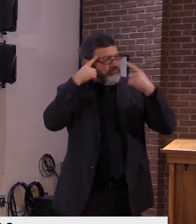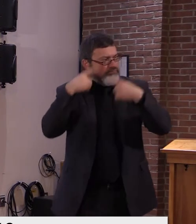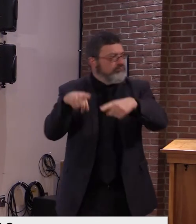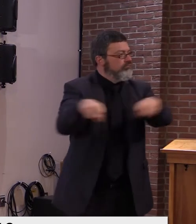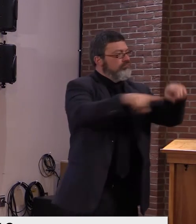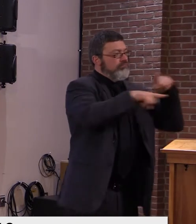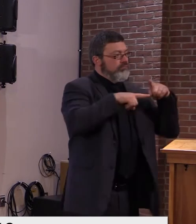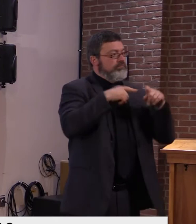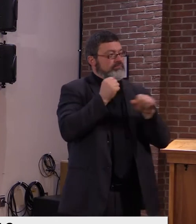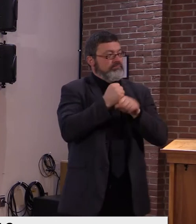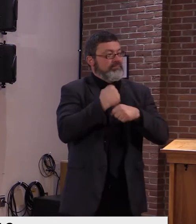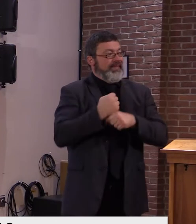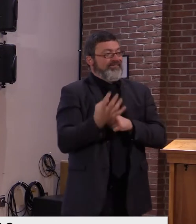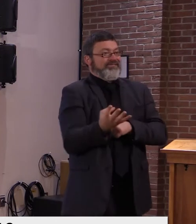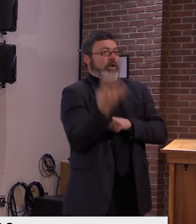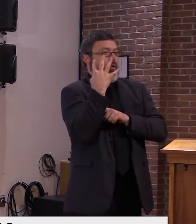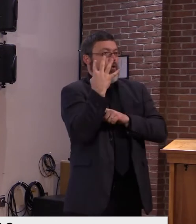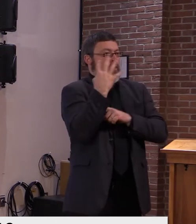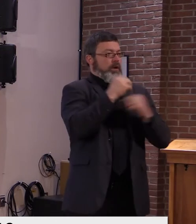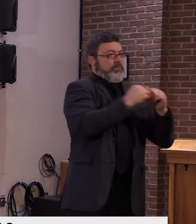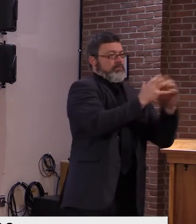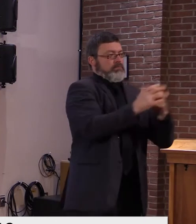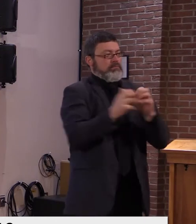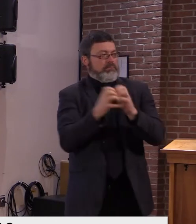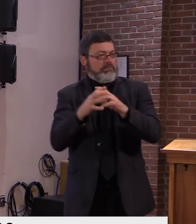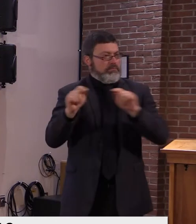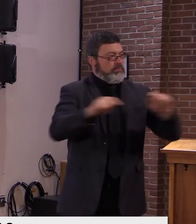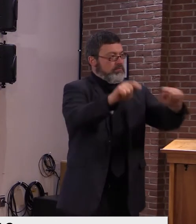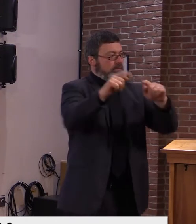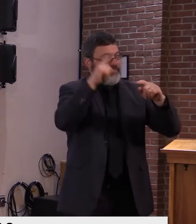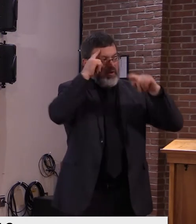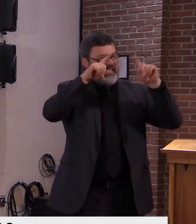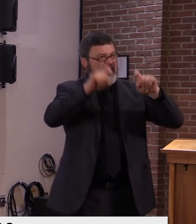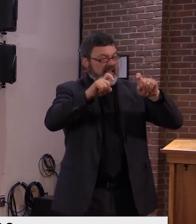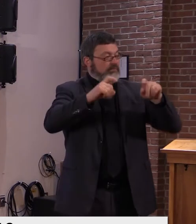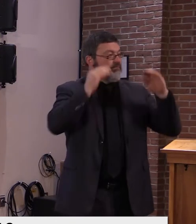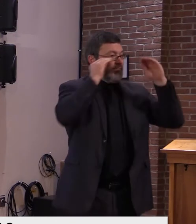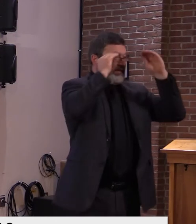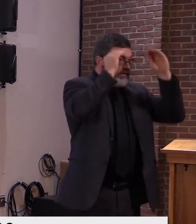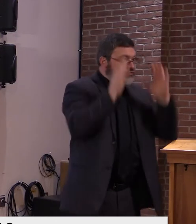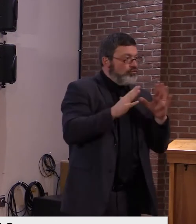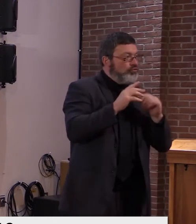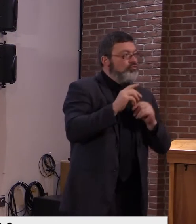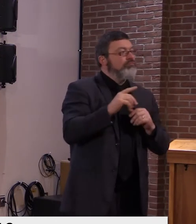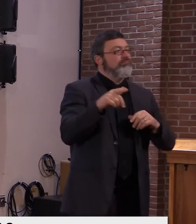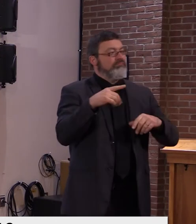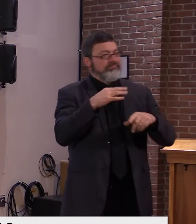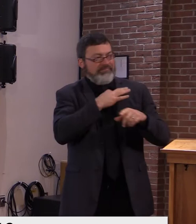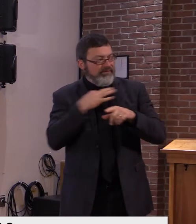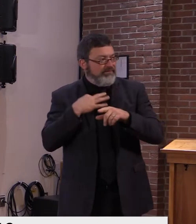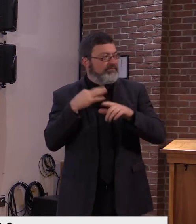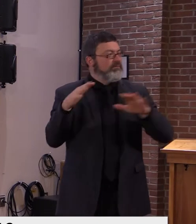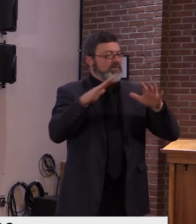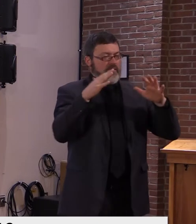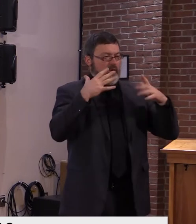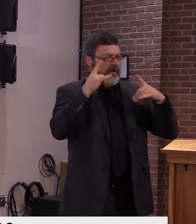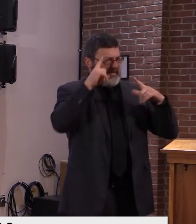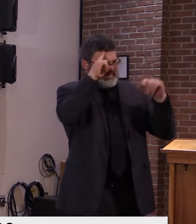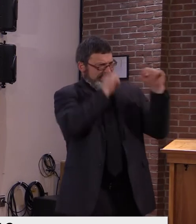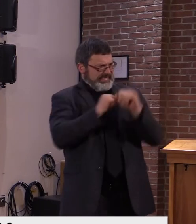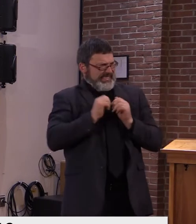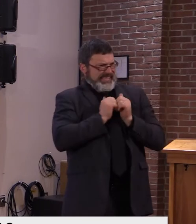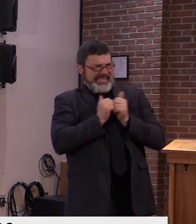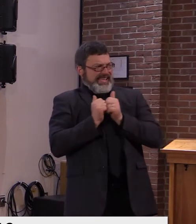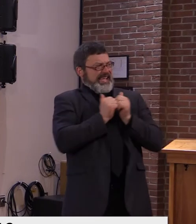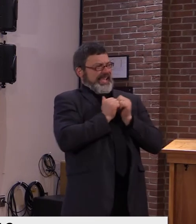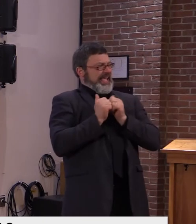support of the health assistant at each site. While there were minor glitches, everyone who participated was grateful and expressed